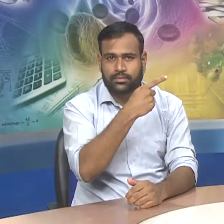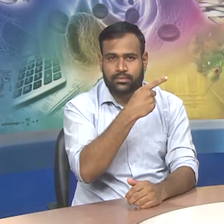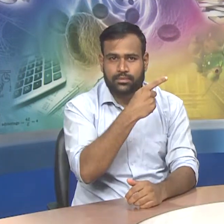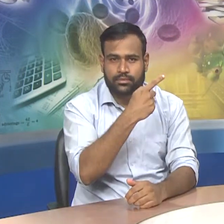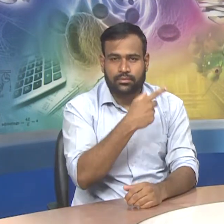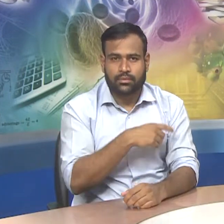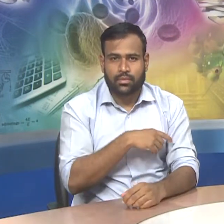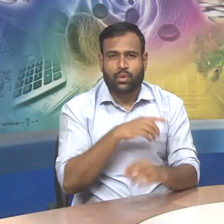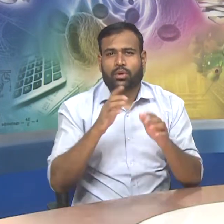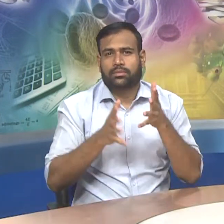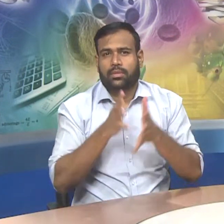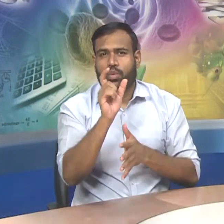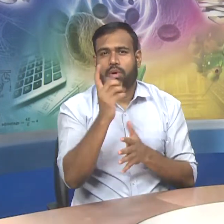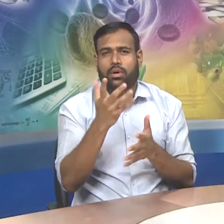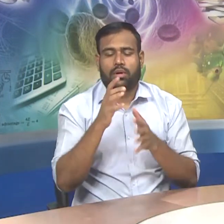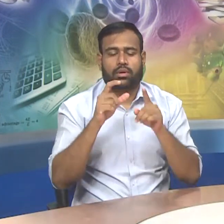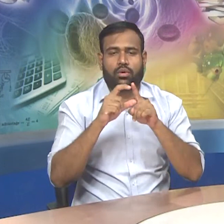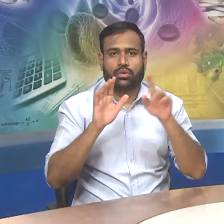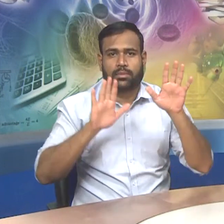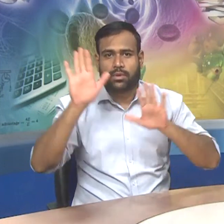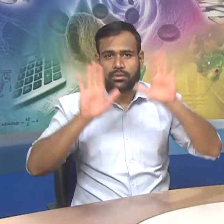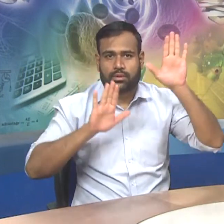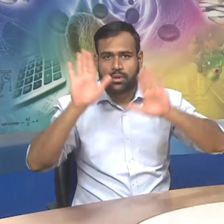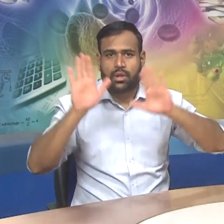Now you can see this image, democracy.